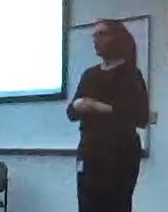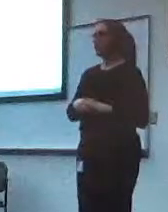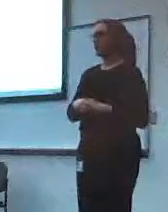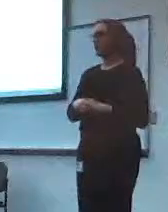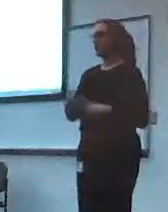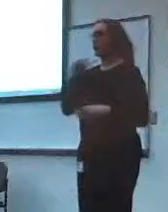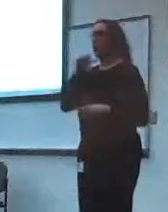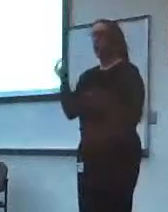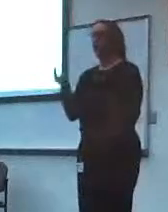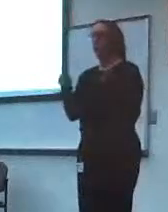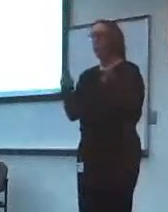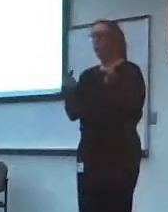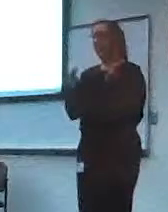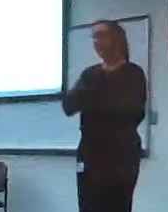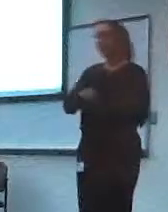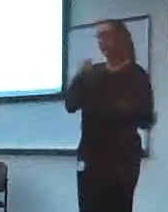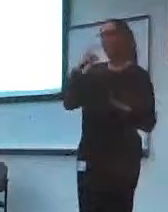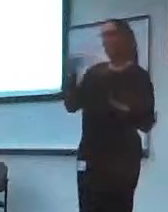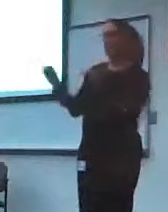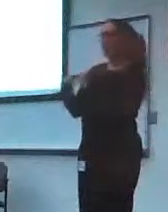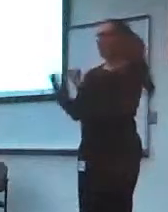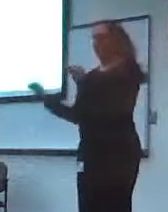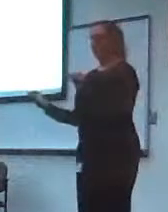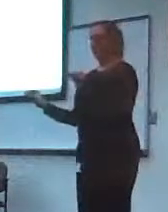But we're trying to help these people back into society.